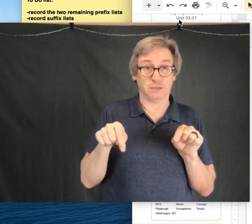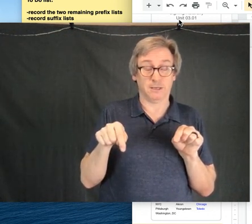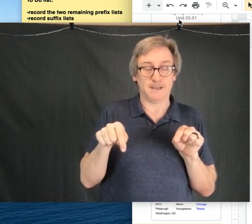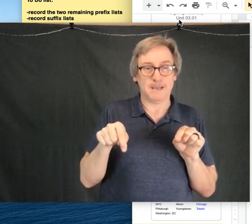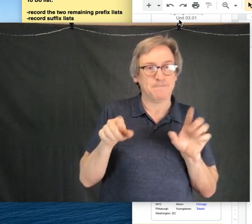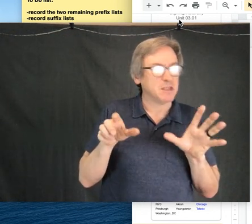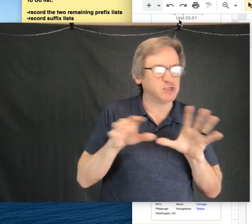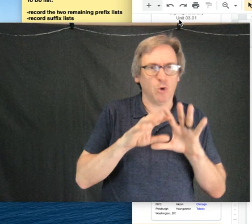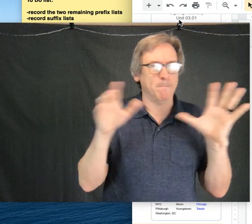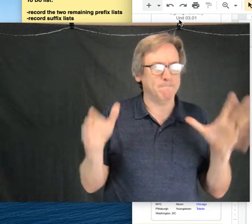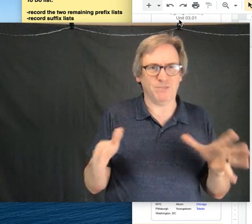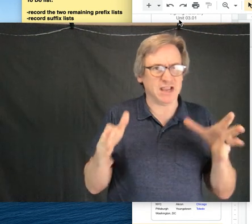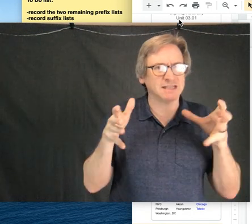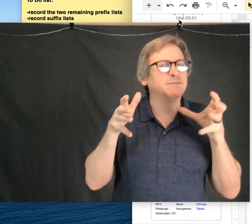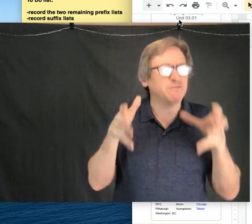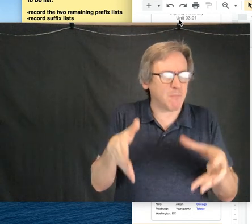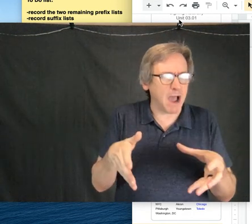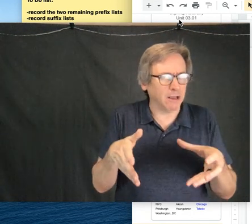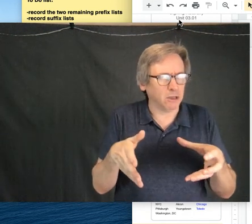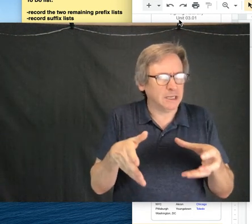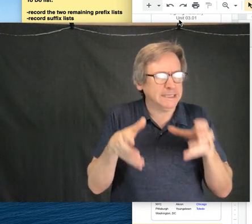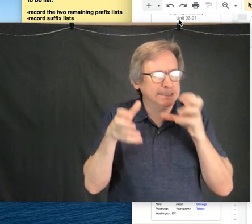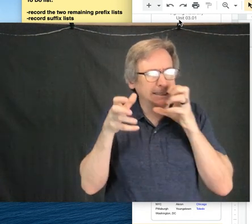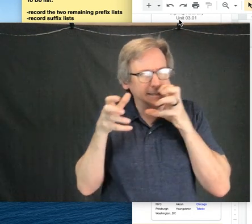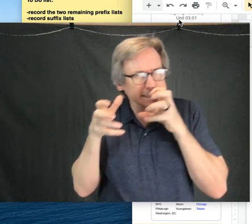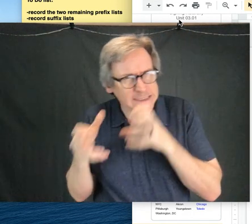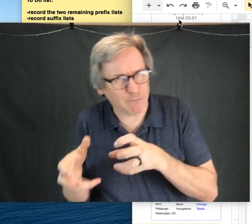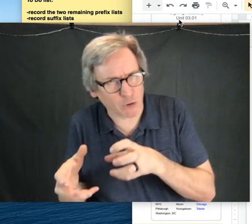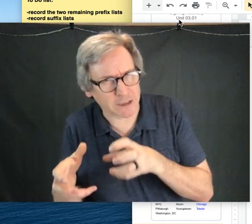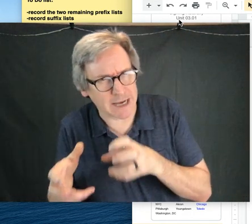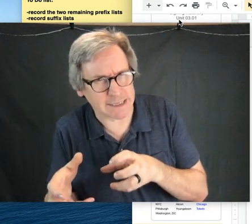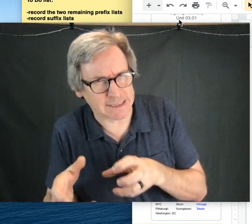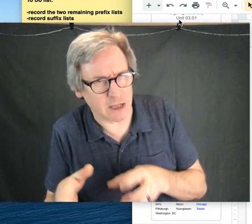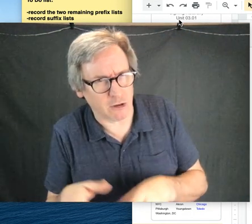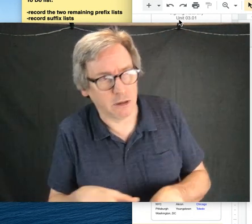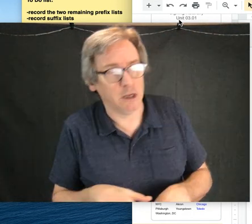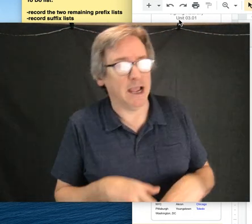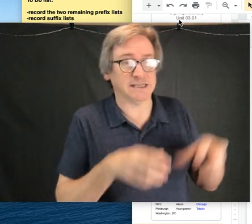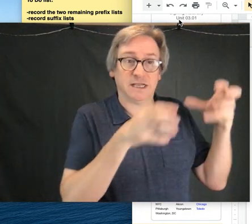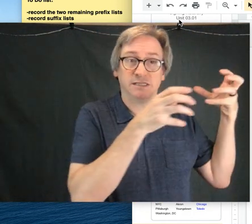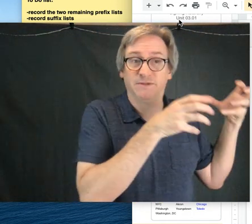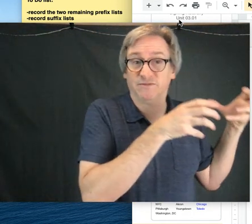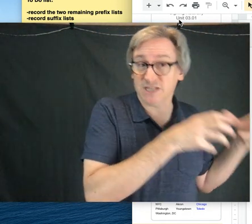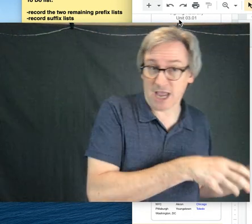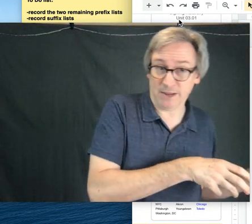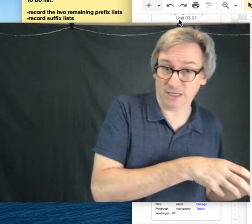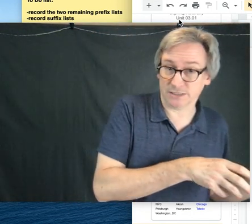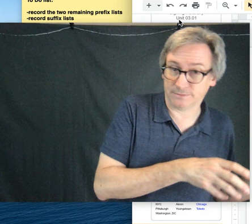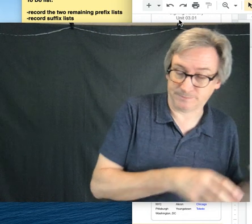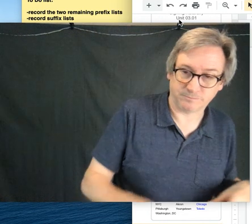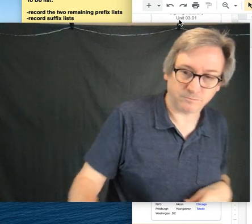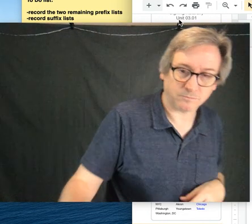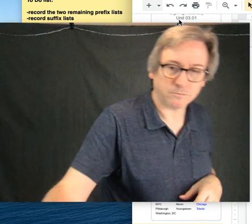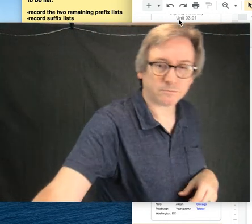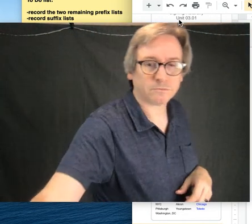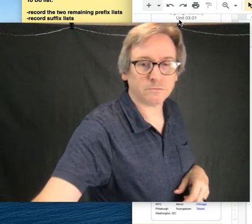miles. So the concept of mile isn't as important in ASL as the concept of time